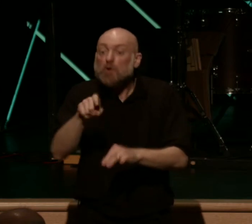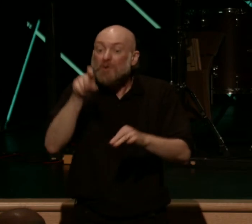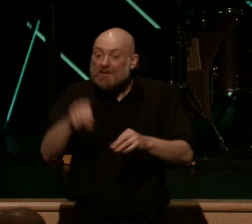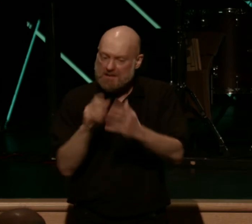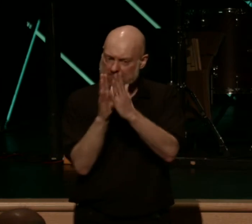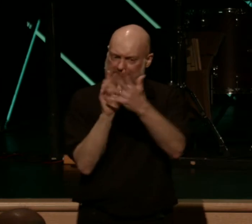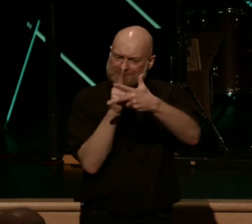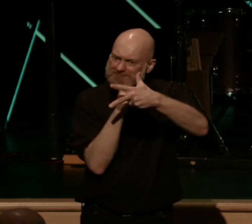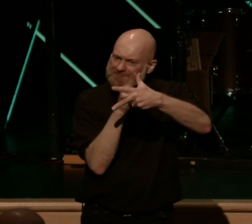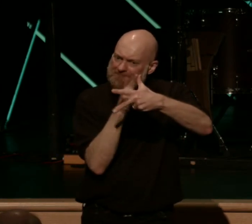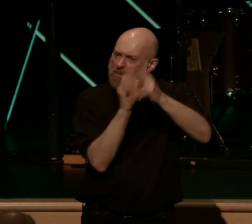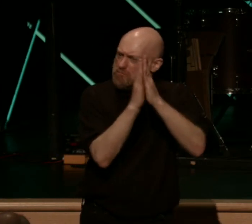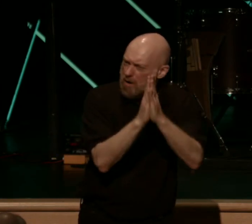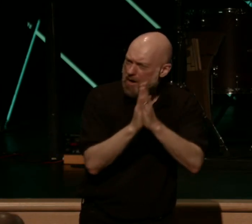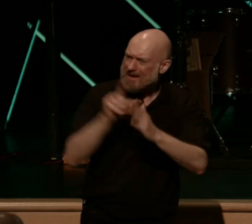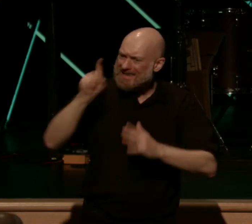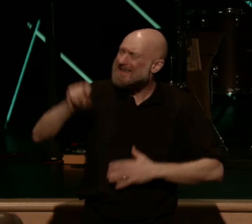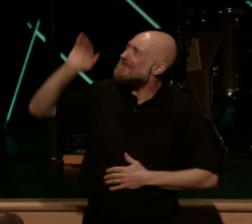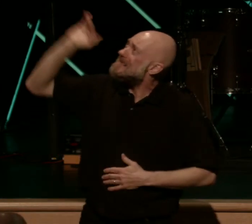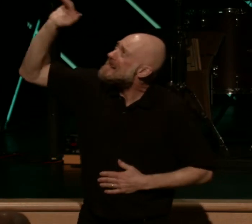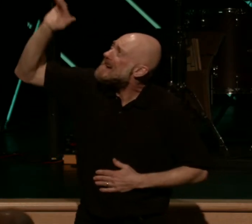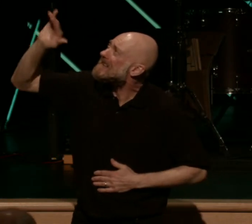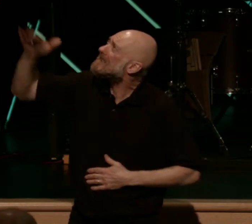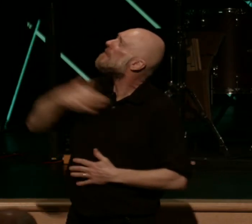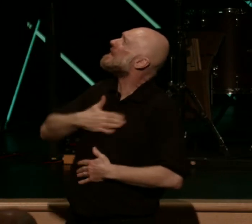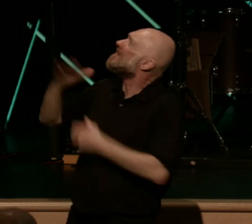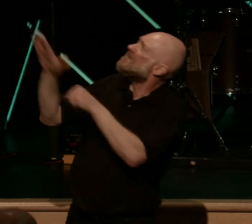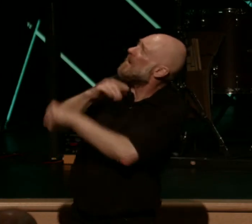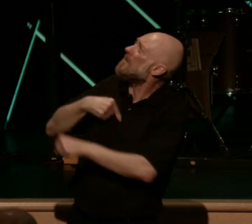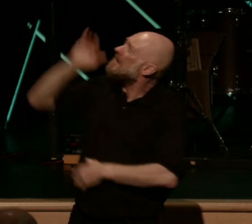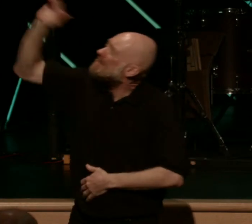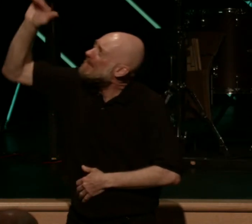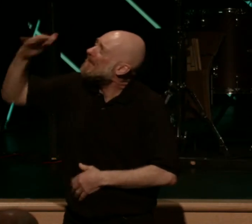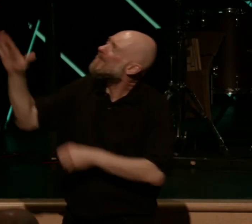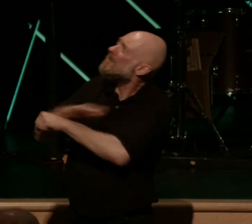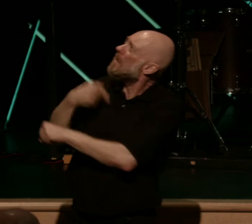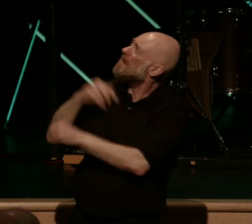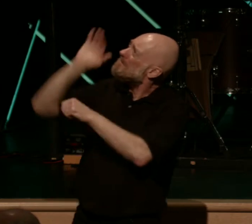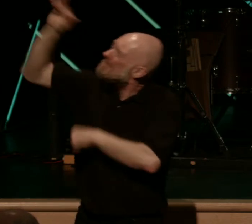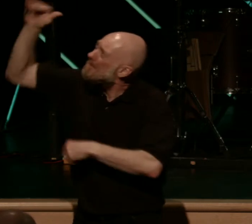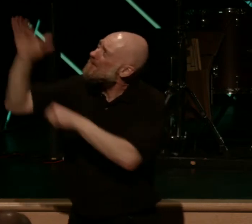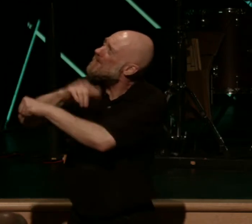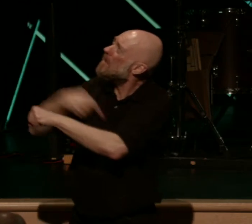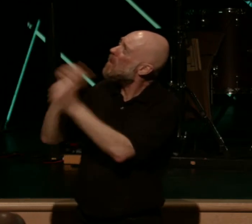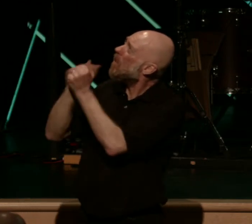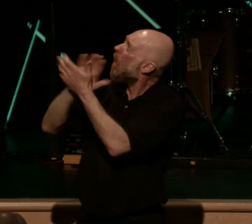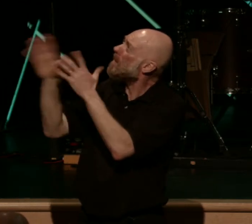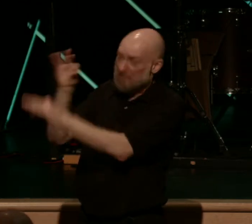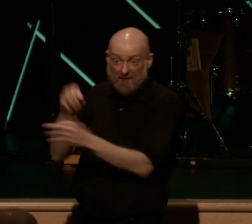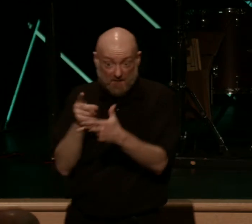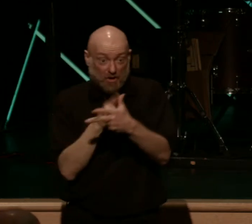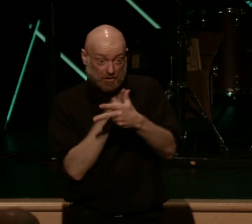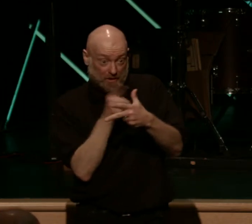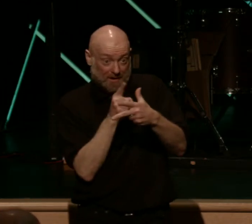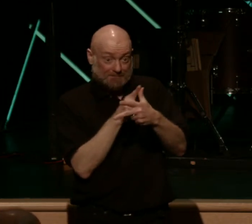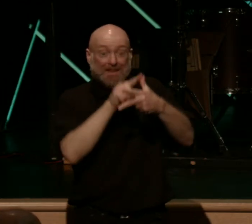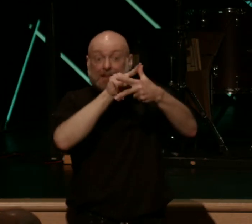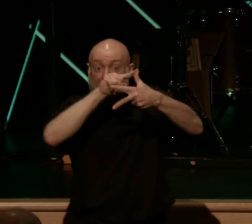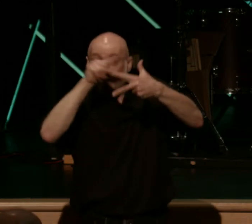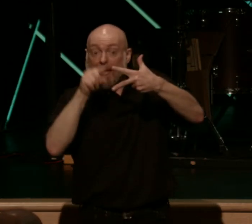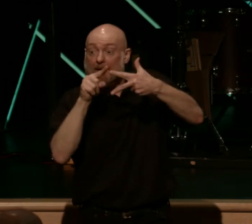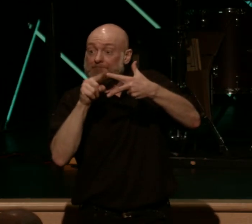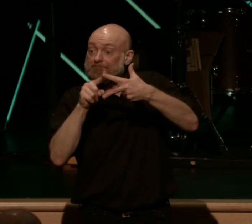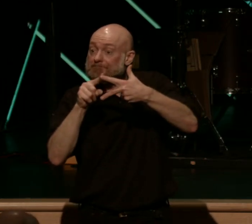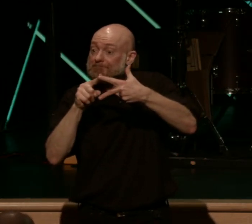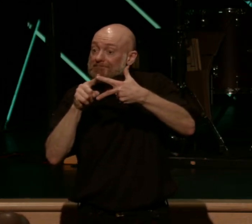prayer, and we need to be asking, God, would you fill us with your Holy Spirit? That's the first part of our sale. Here's the second part. It's